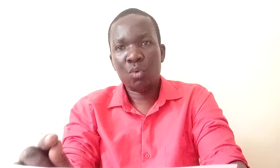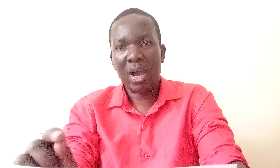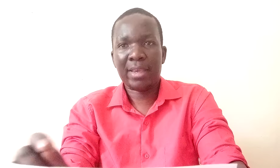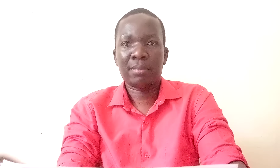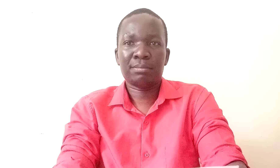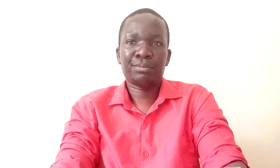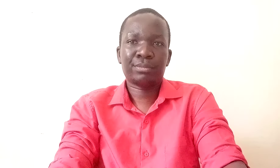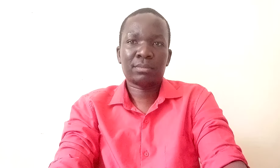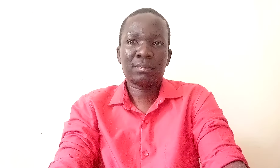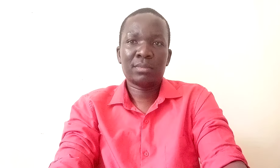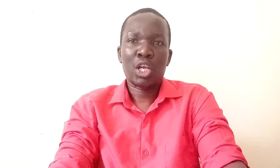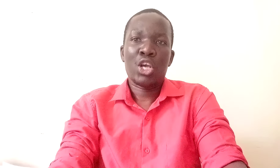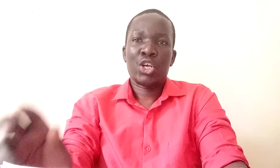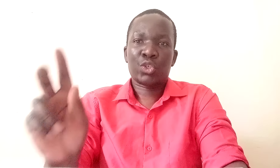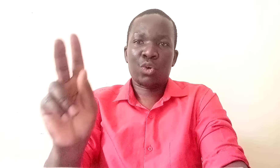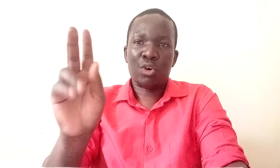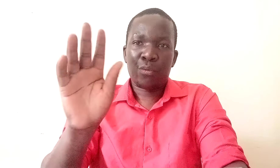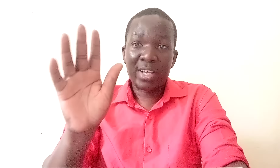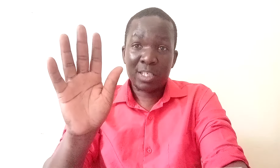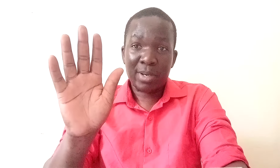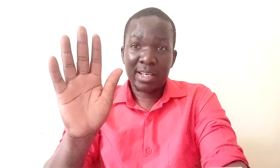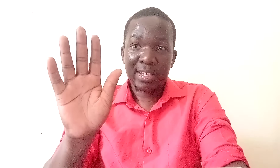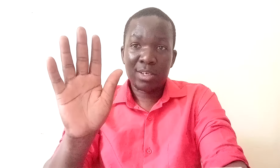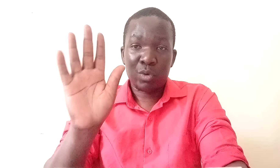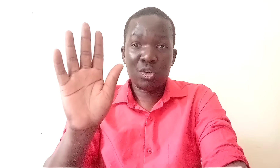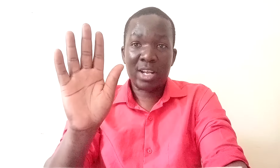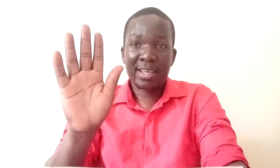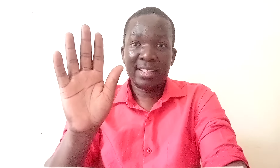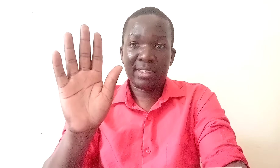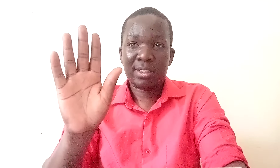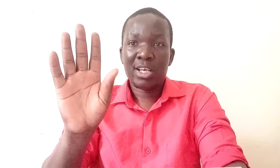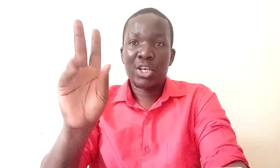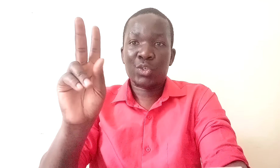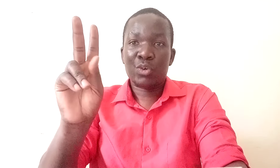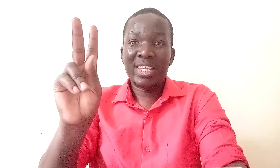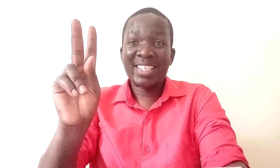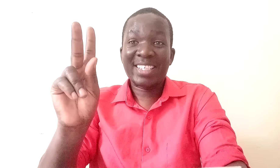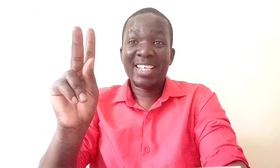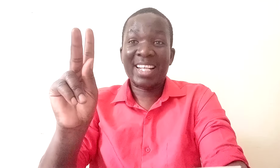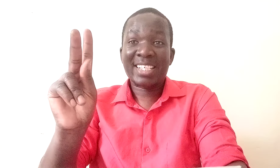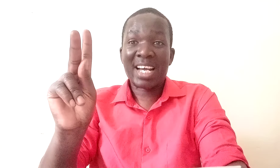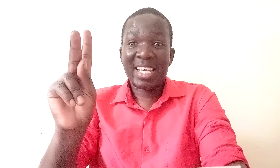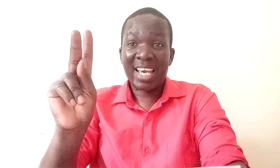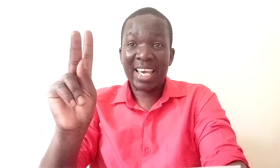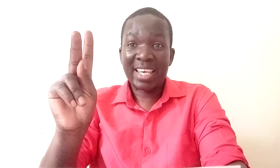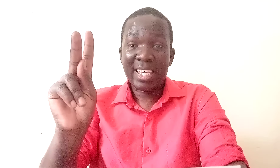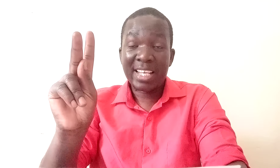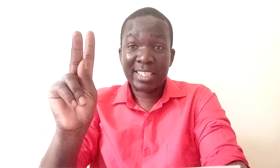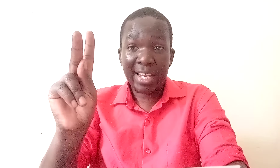Kennedy. So finger spelling will go like this. So this is letter K in sign